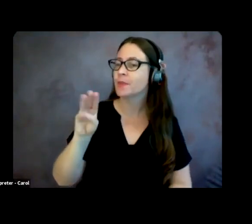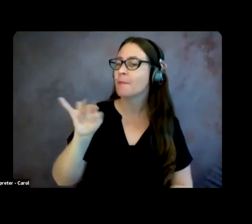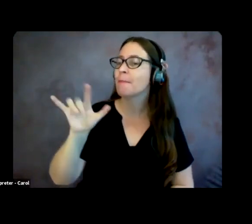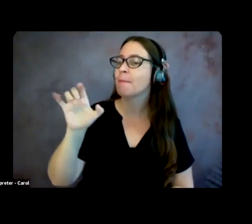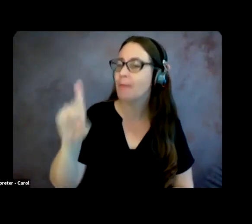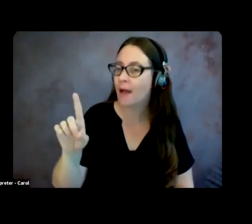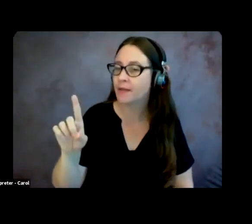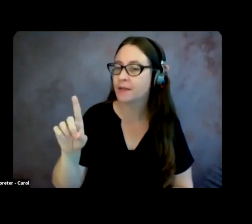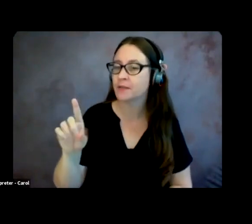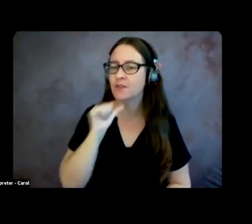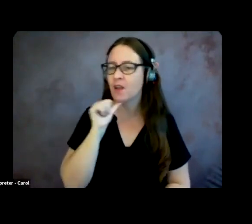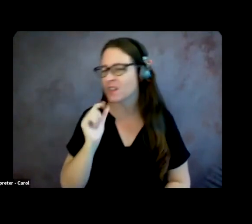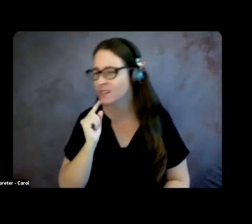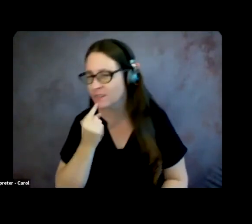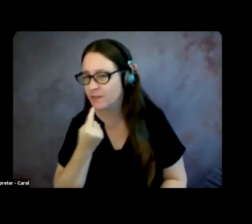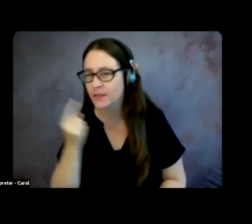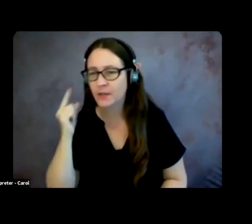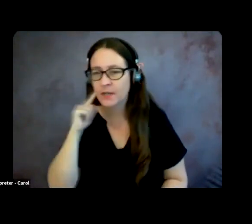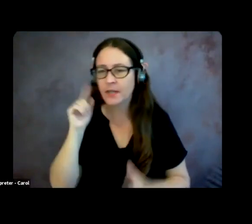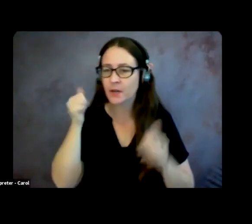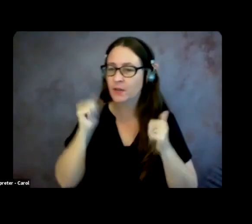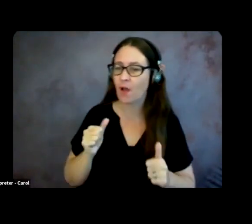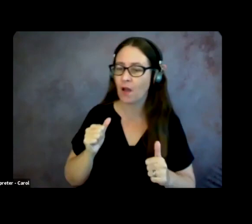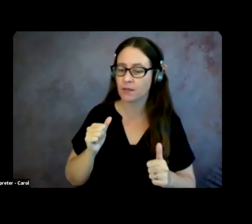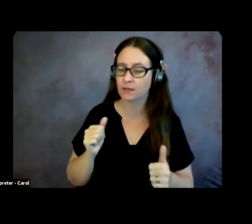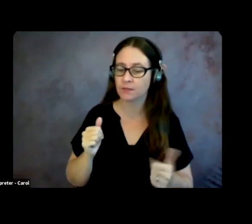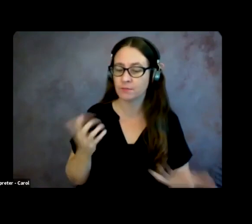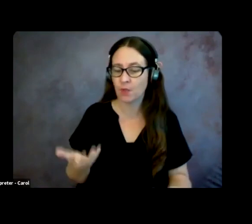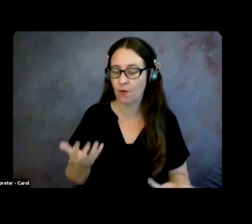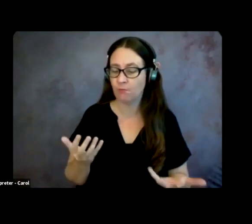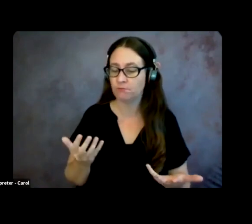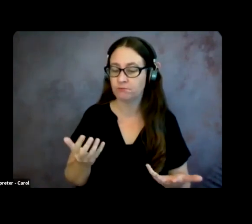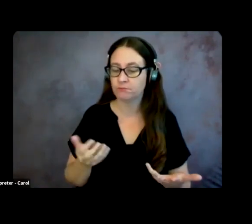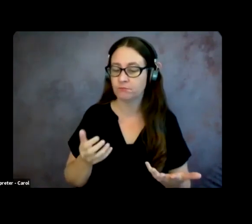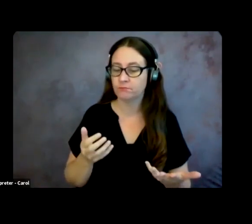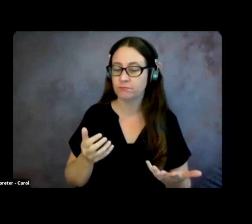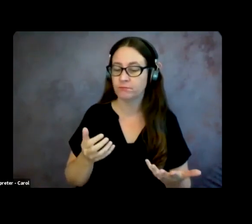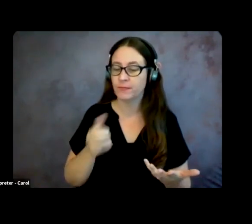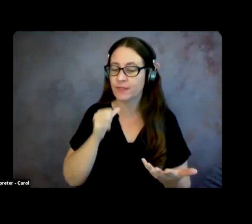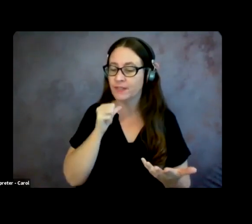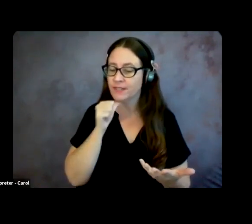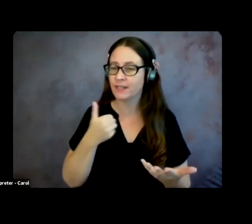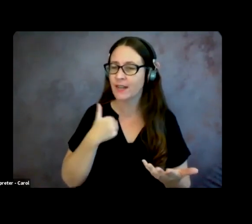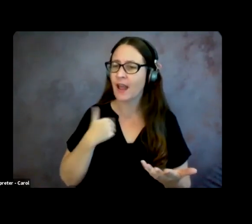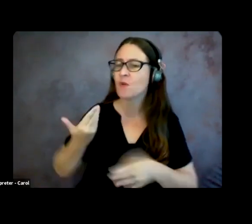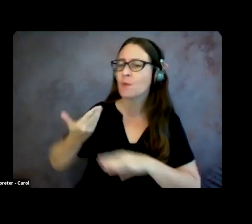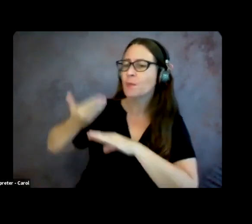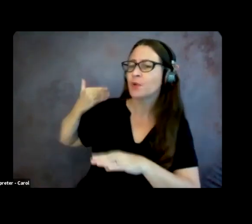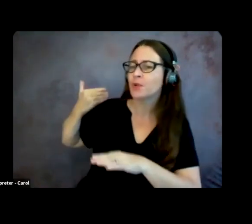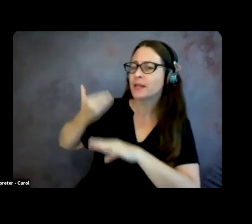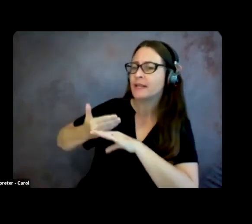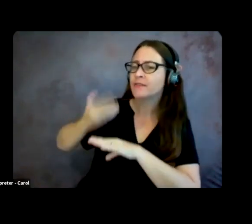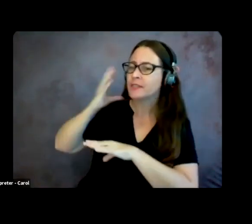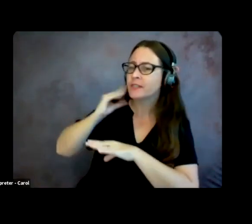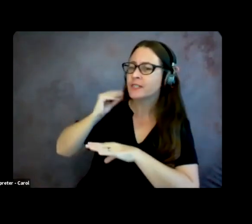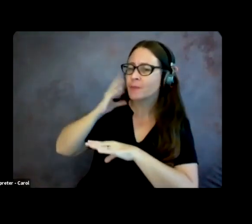a hearing path to compare my new world of sound to. I didn't